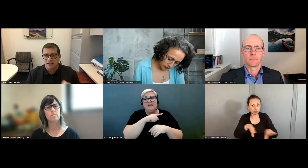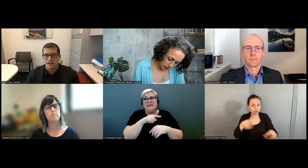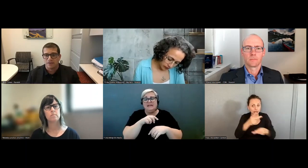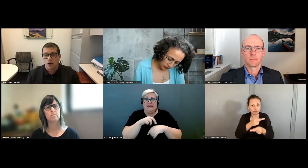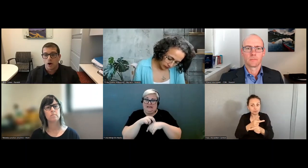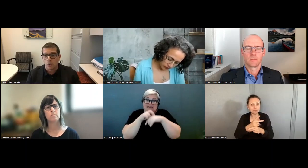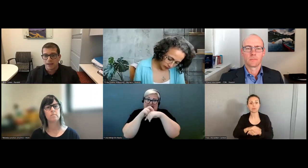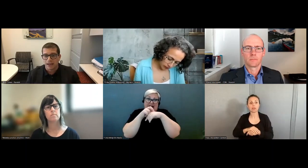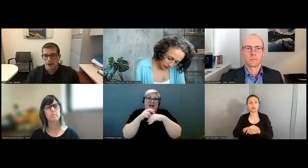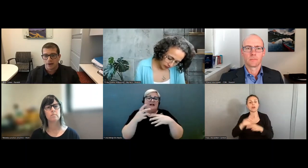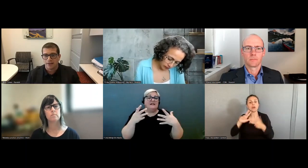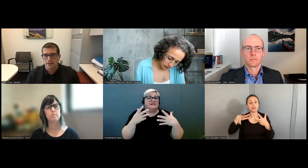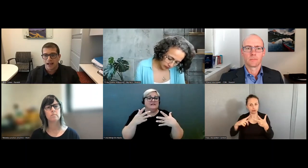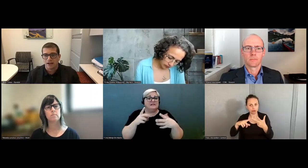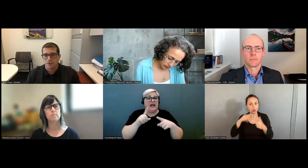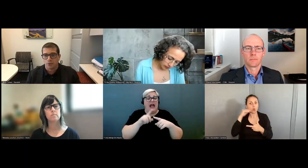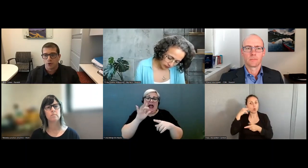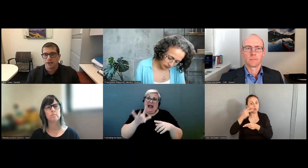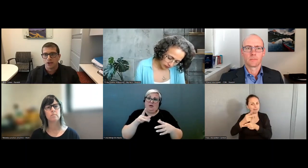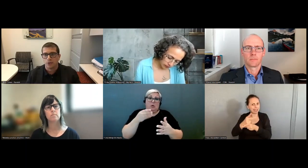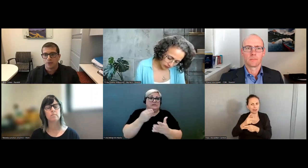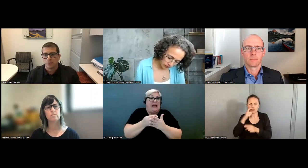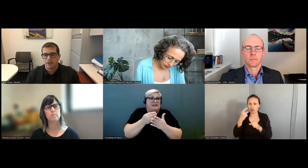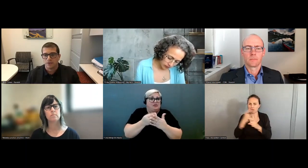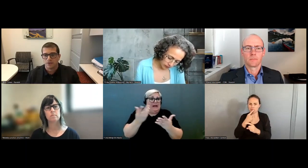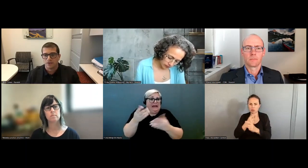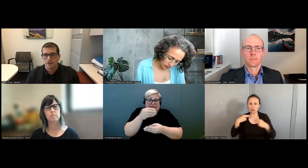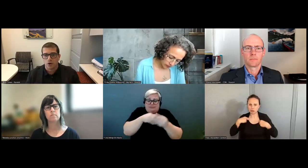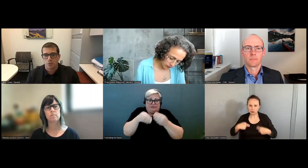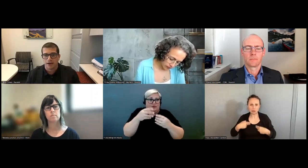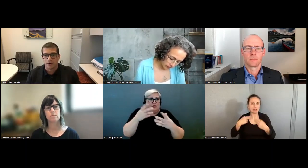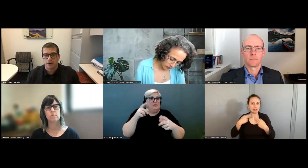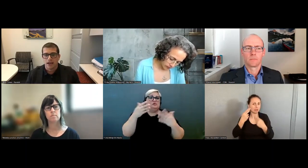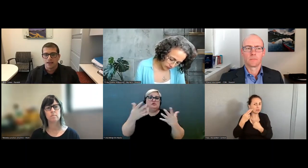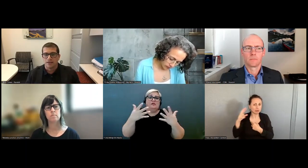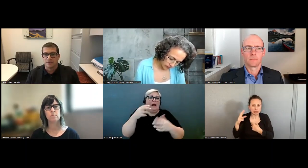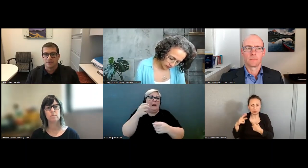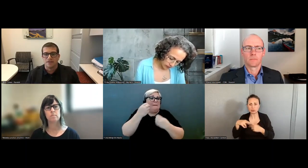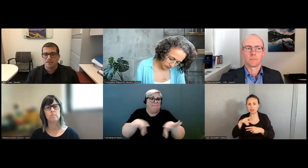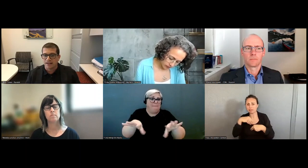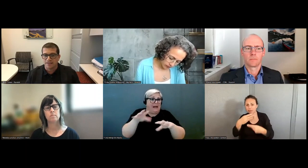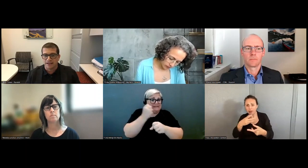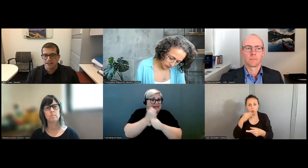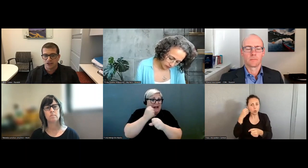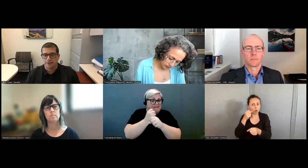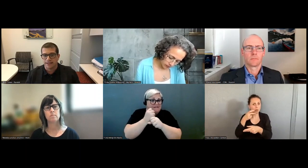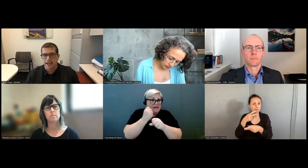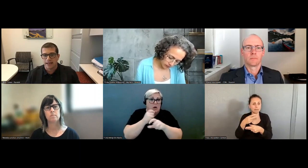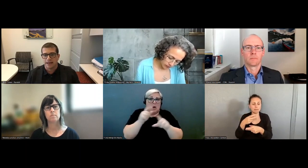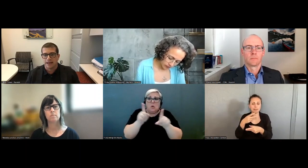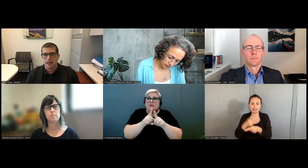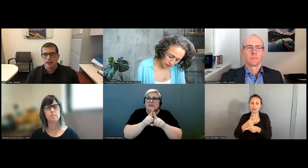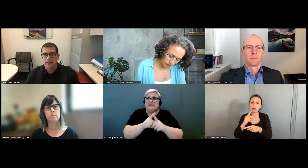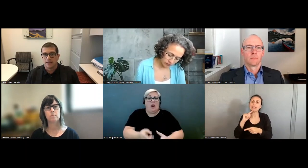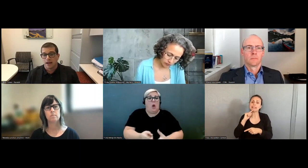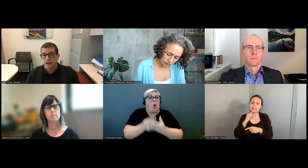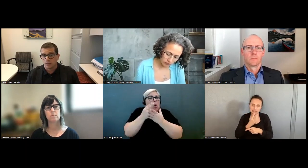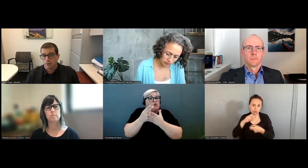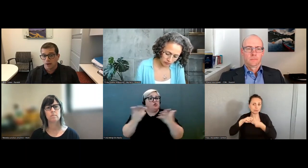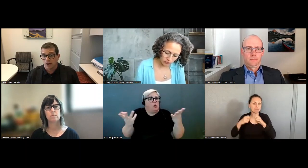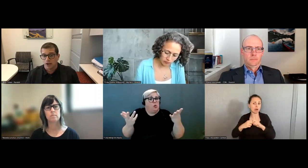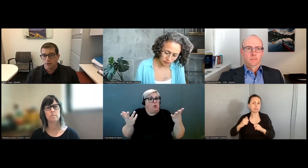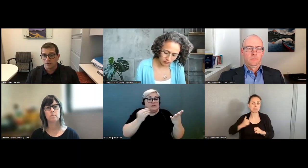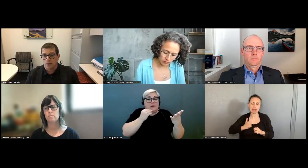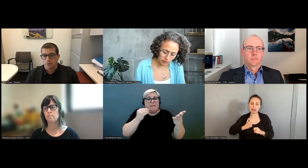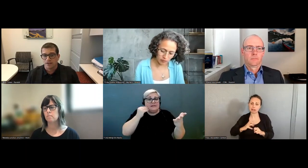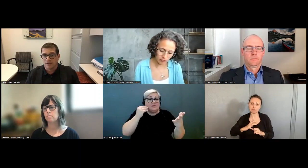the idea of home care and the lack of appropriate human resources in home care. This is a vexing issue in Canada that I